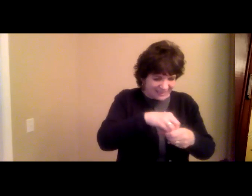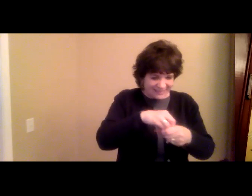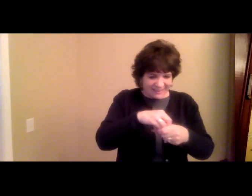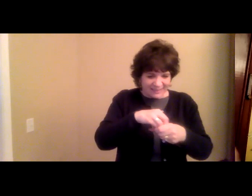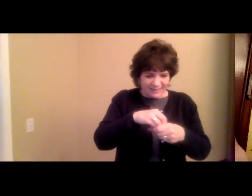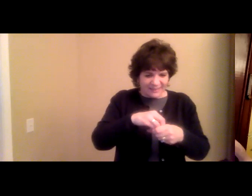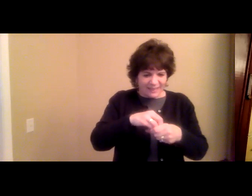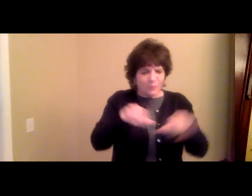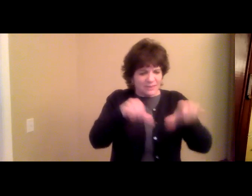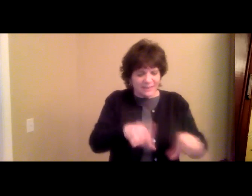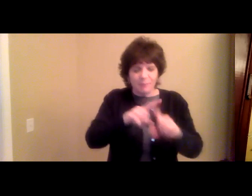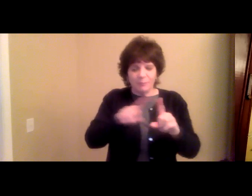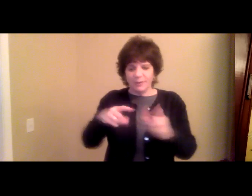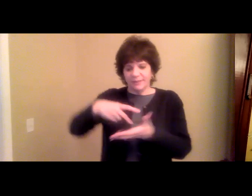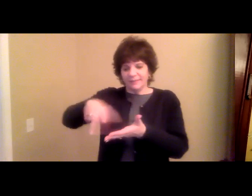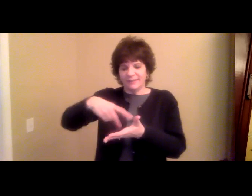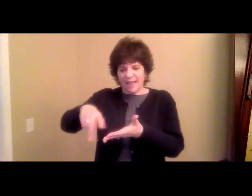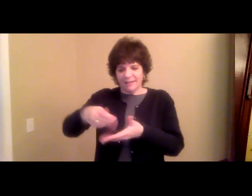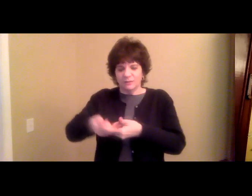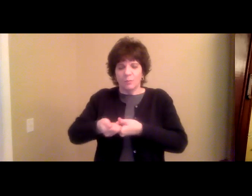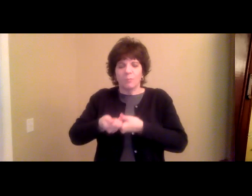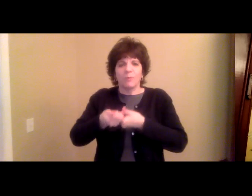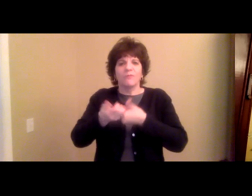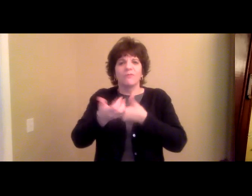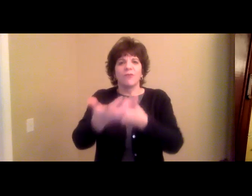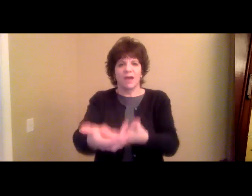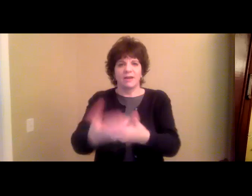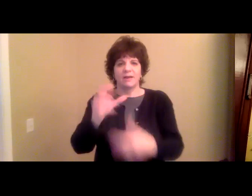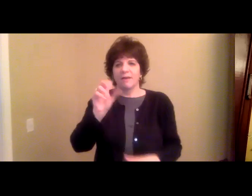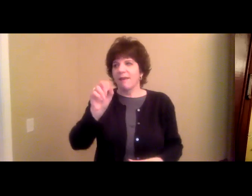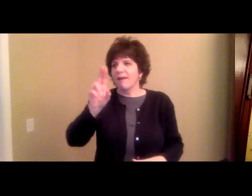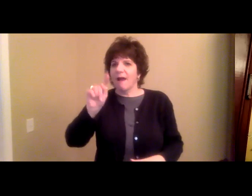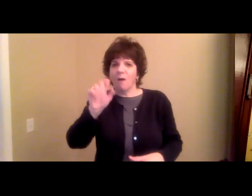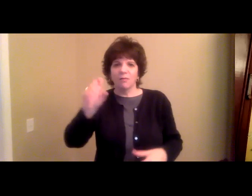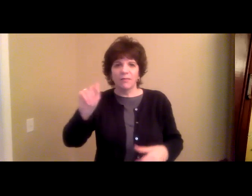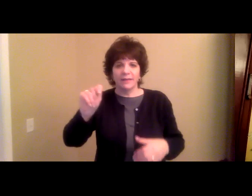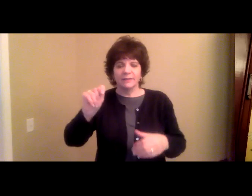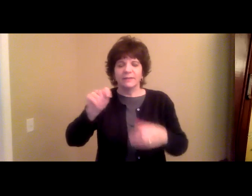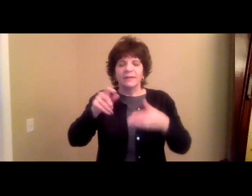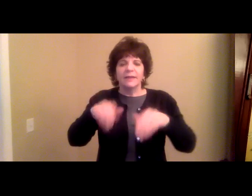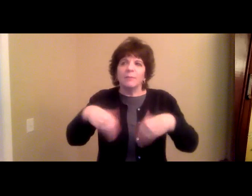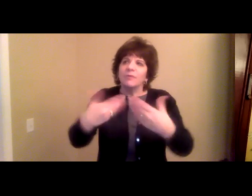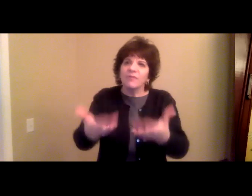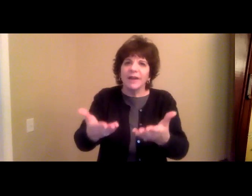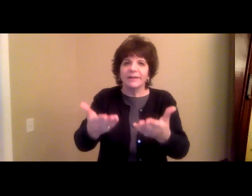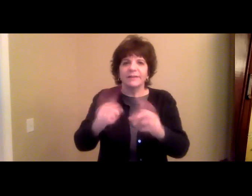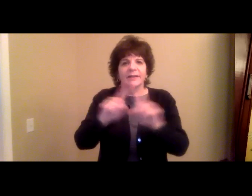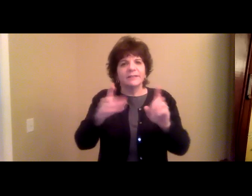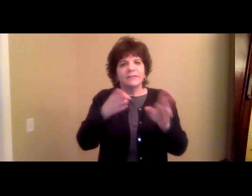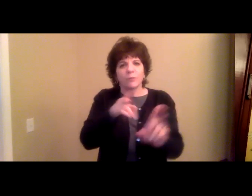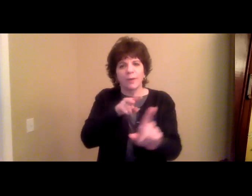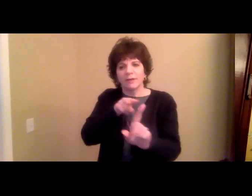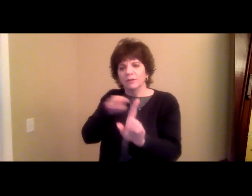changed. But what dance provided for them was an alternate way of